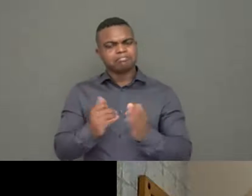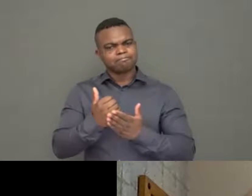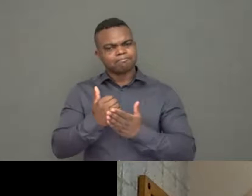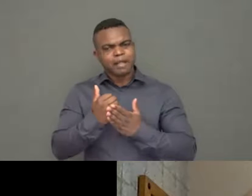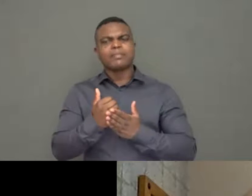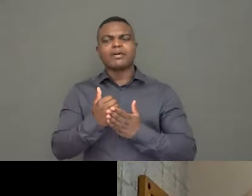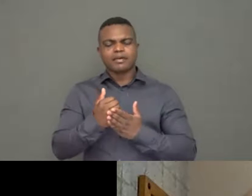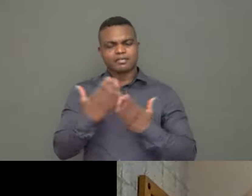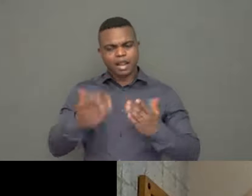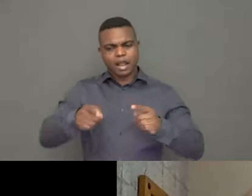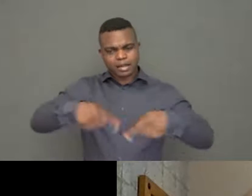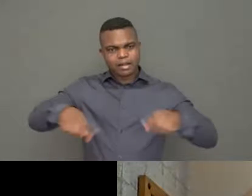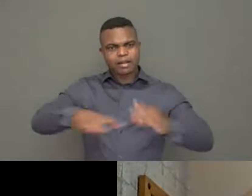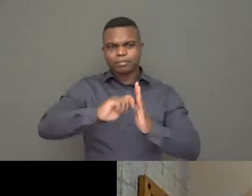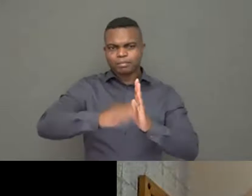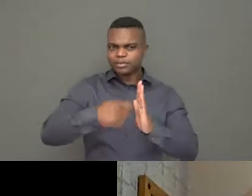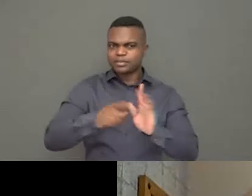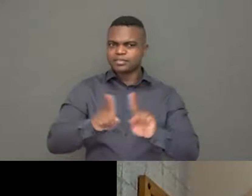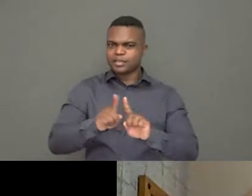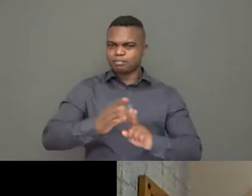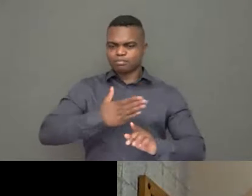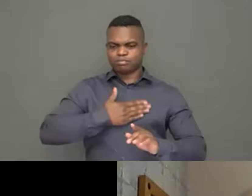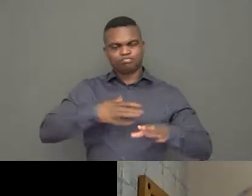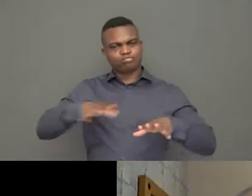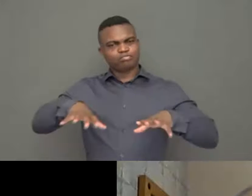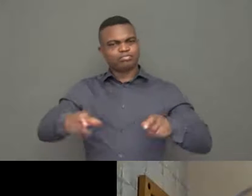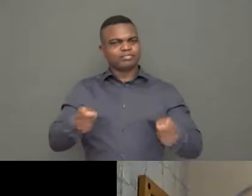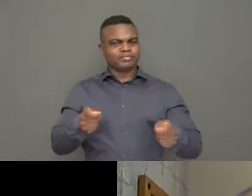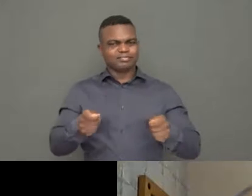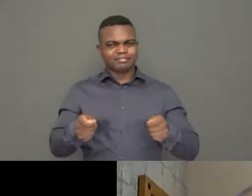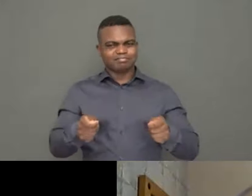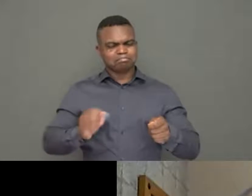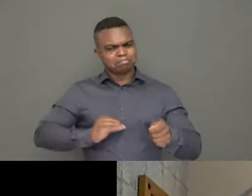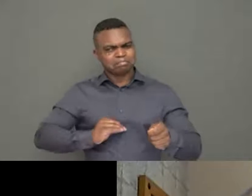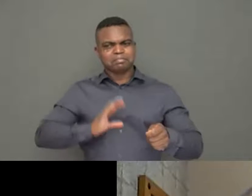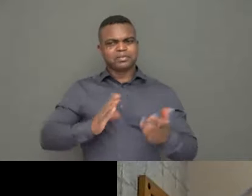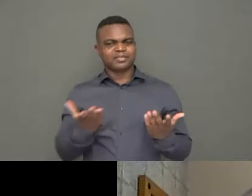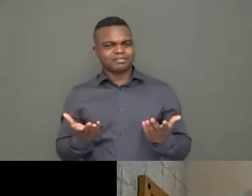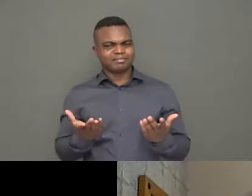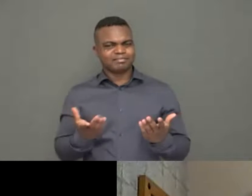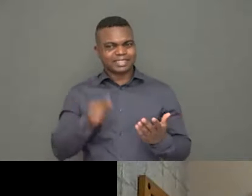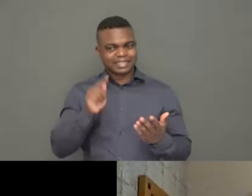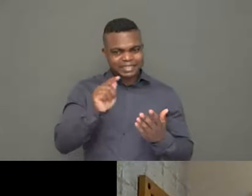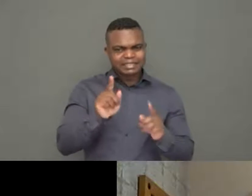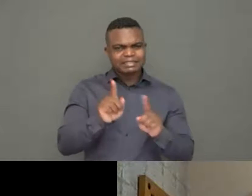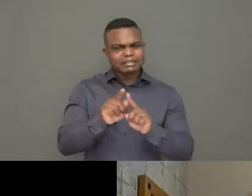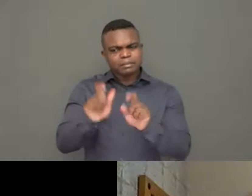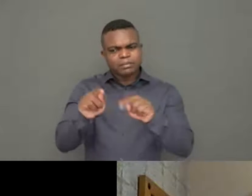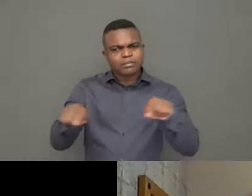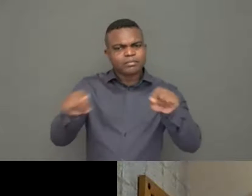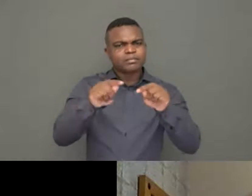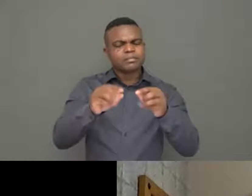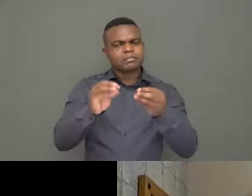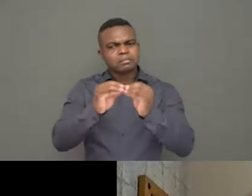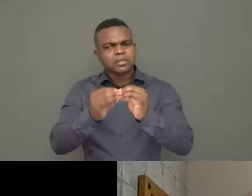affecting people and handle them, as local people. And with the local knowledge that we